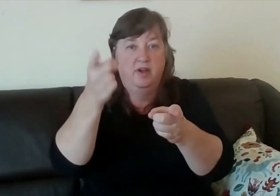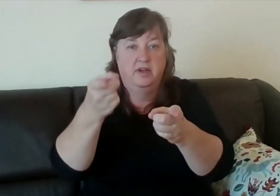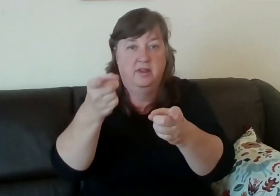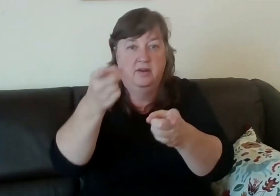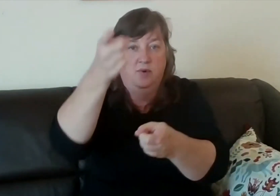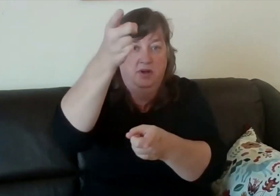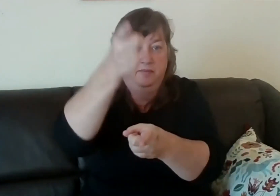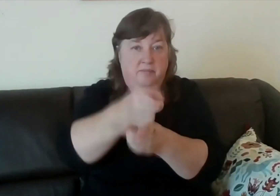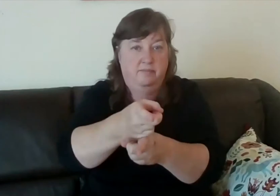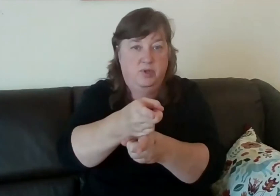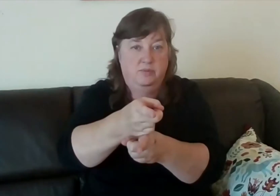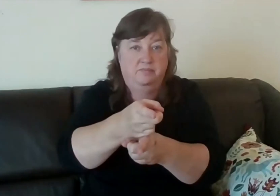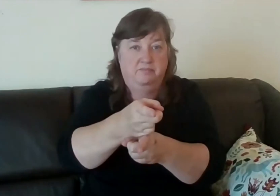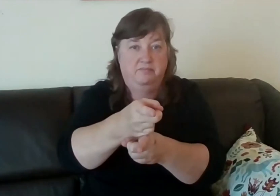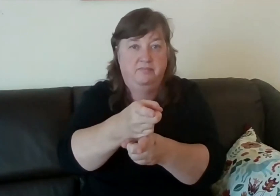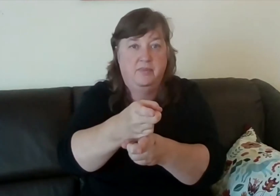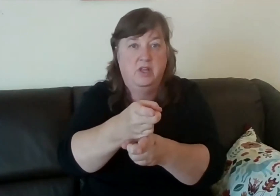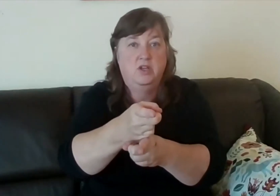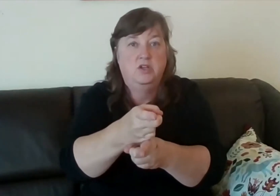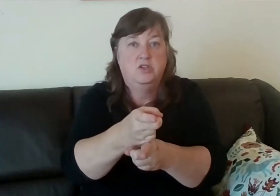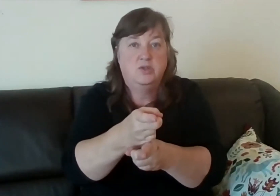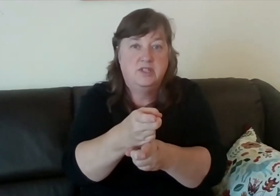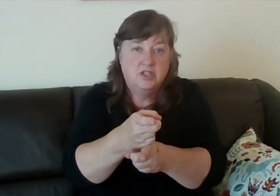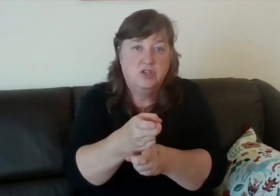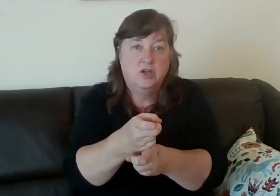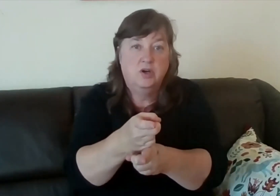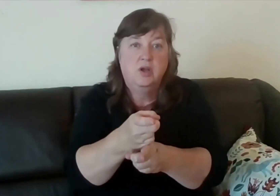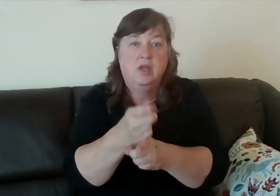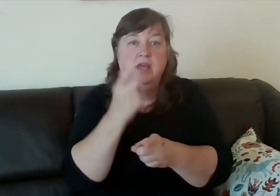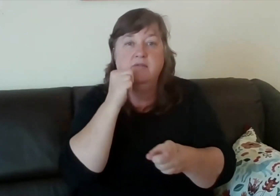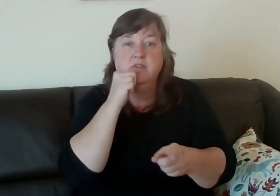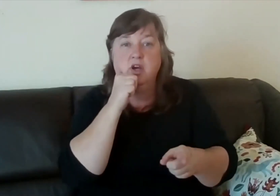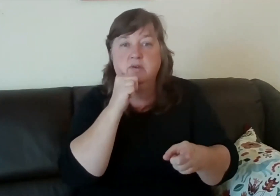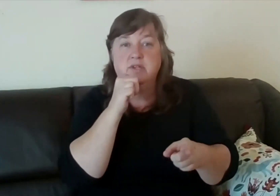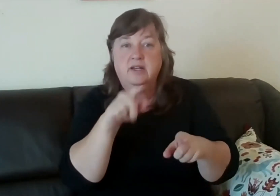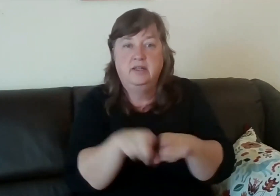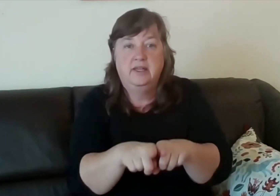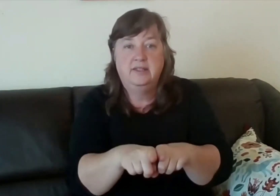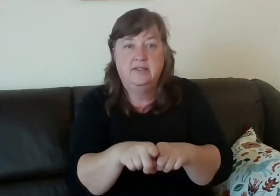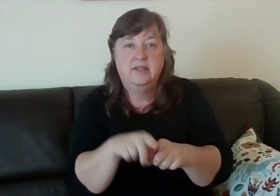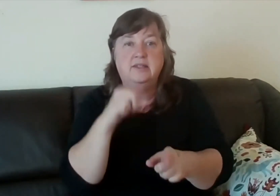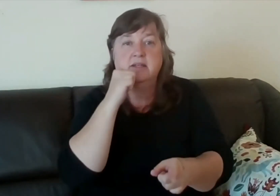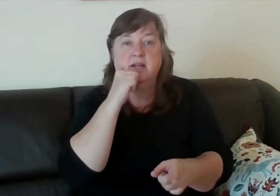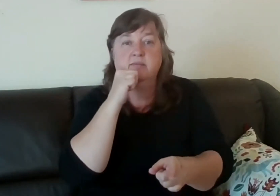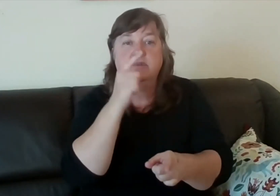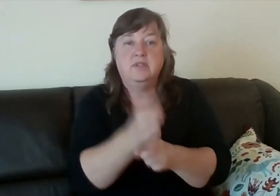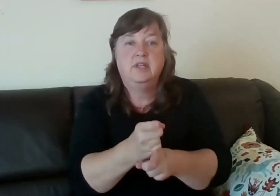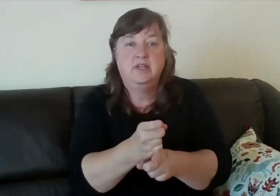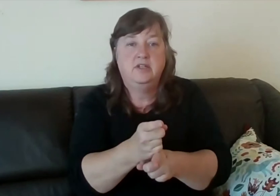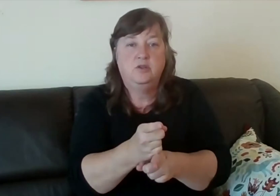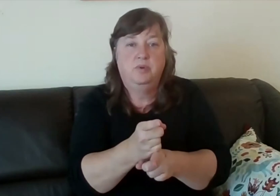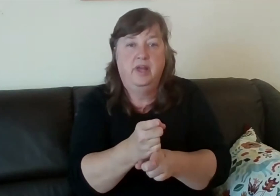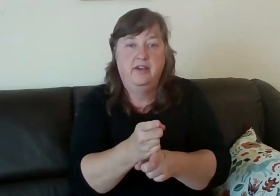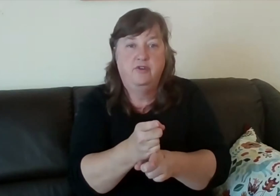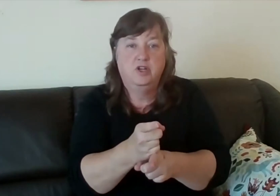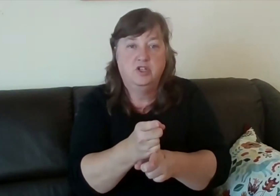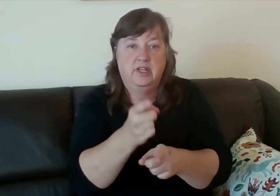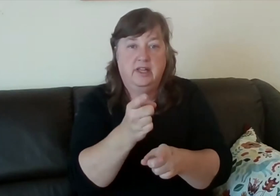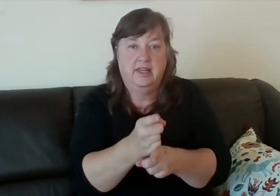another 1, boom. So sister, even though technically it's this, comes into play functionally like